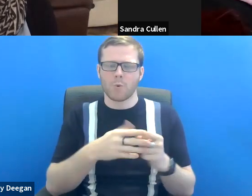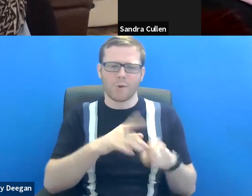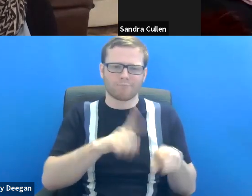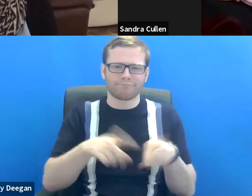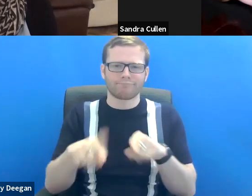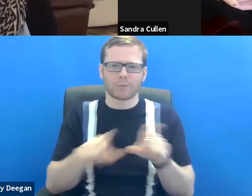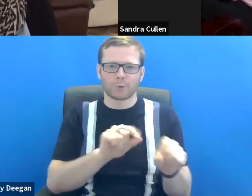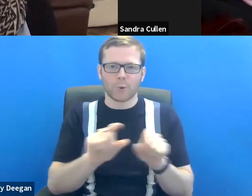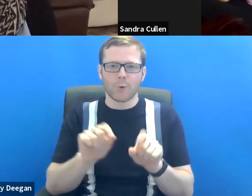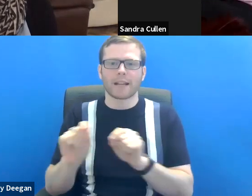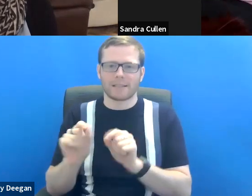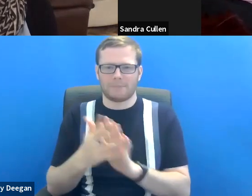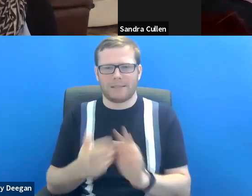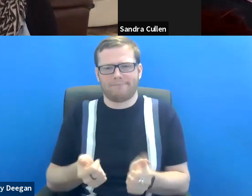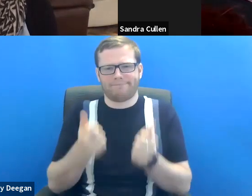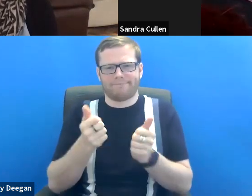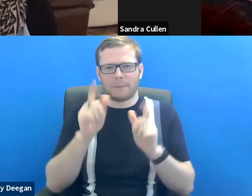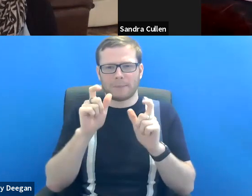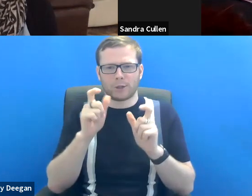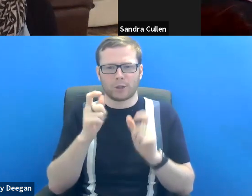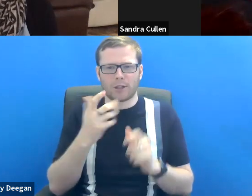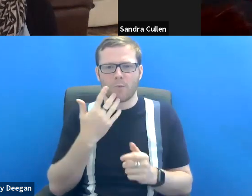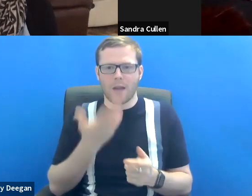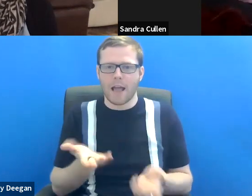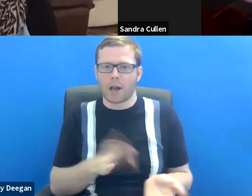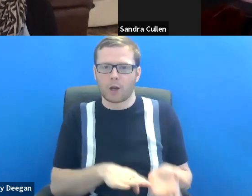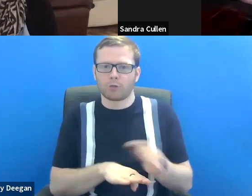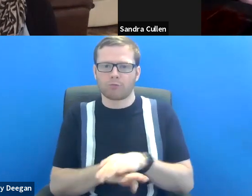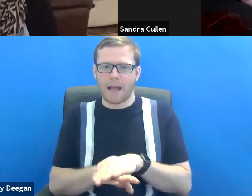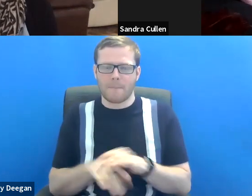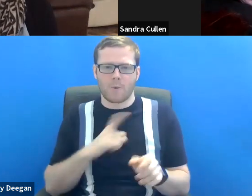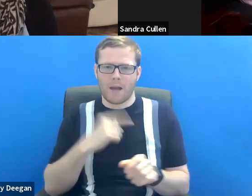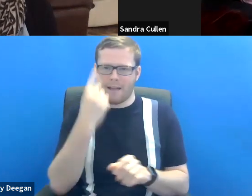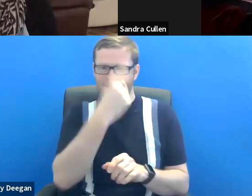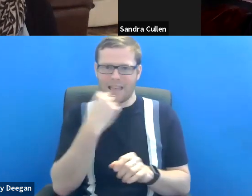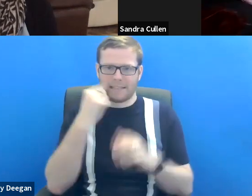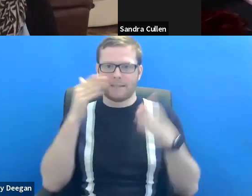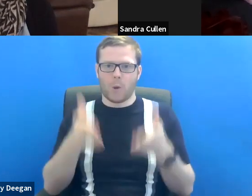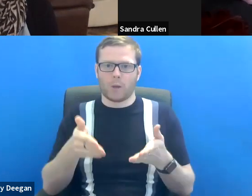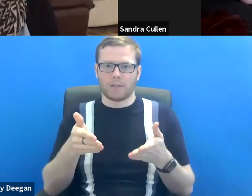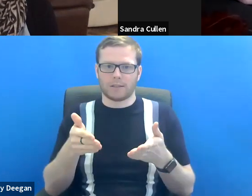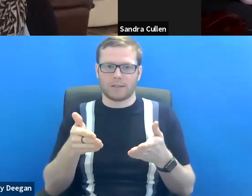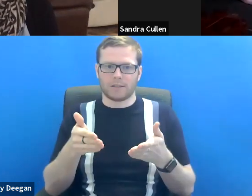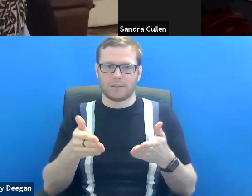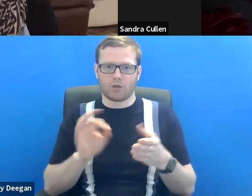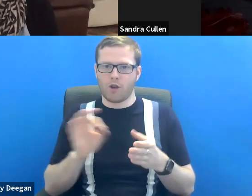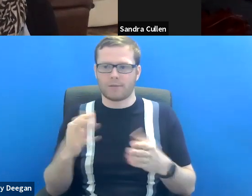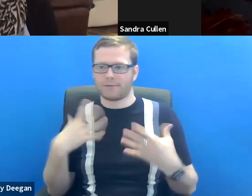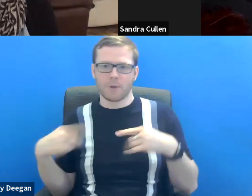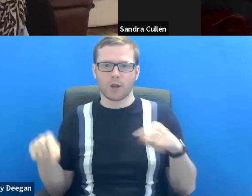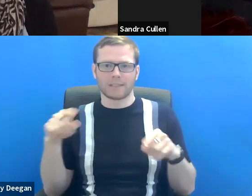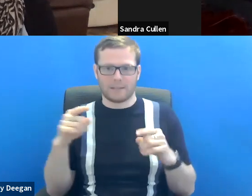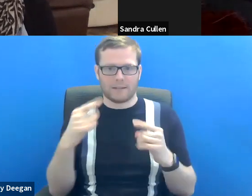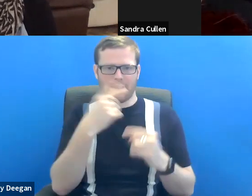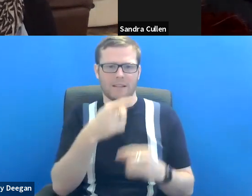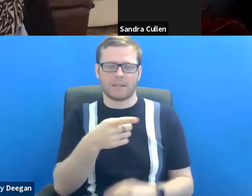always cute pictures to have when they're wrapped because their face is the center of attention. Do you know what, Sandra? I wish I